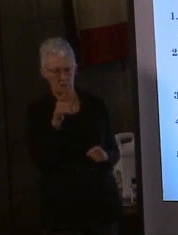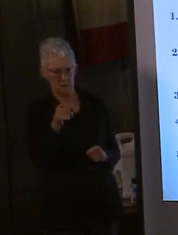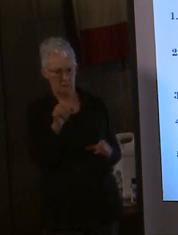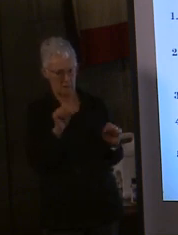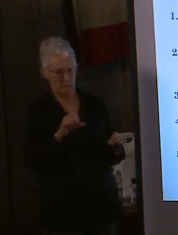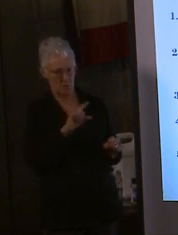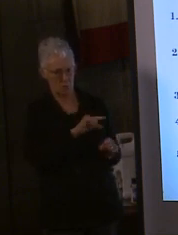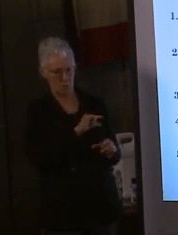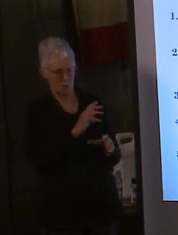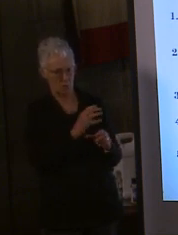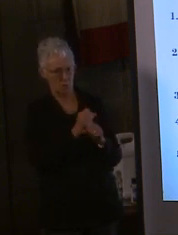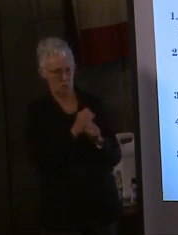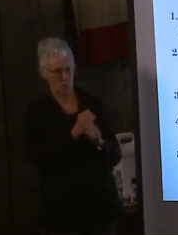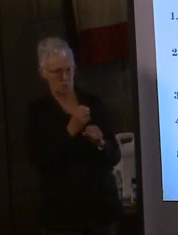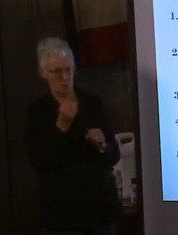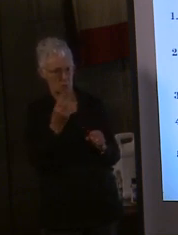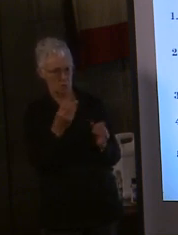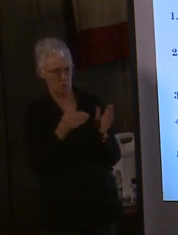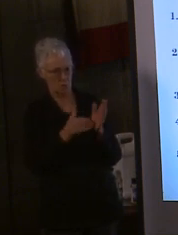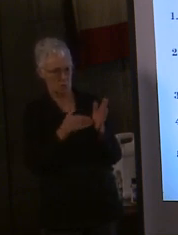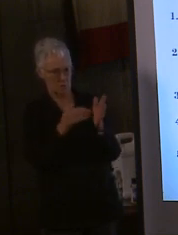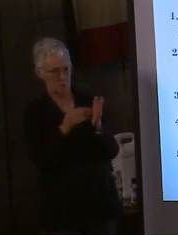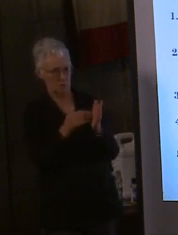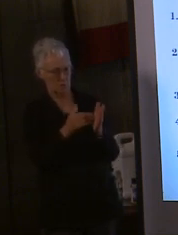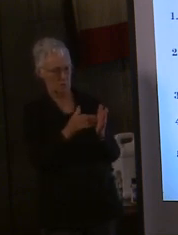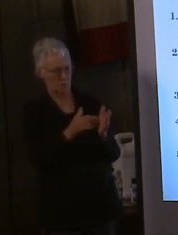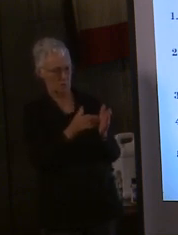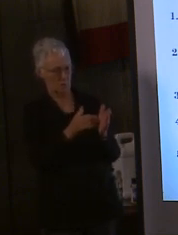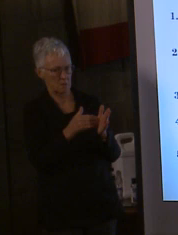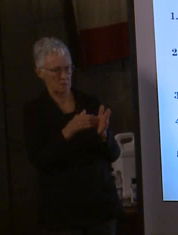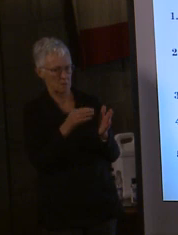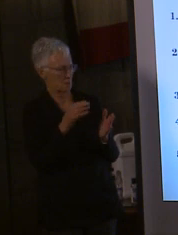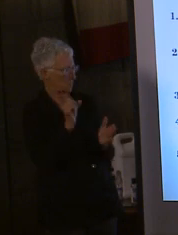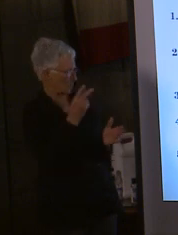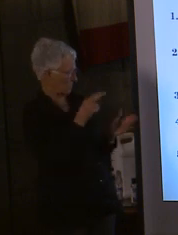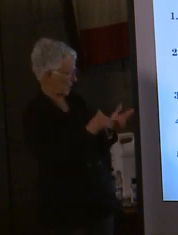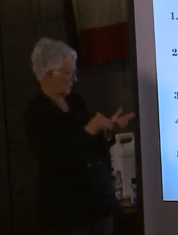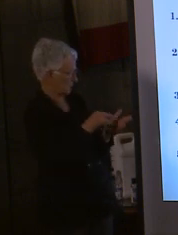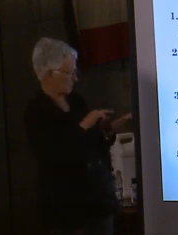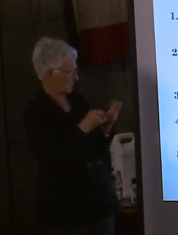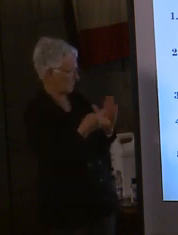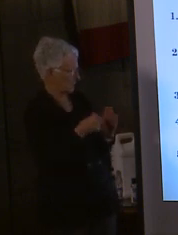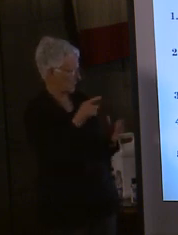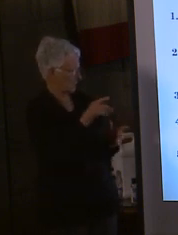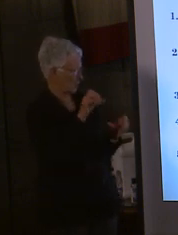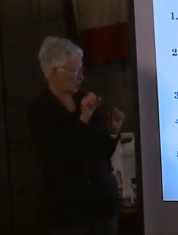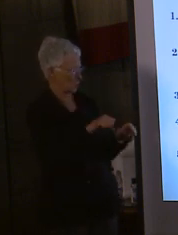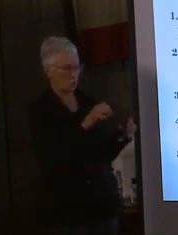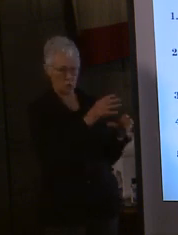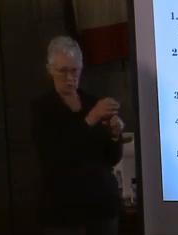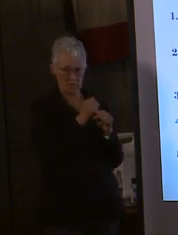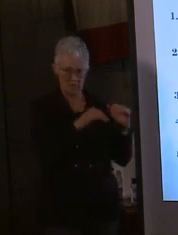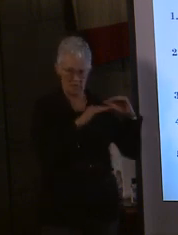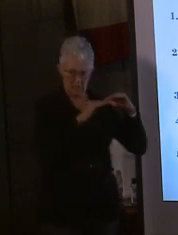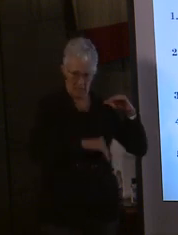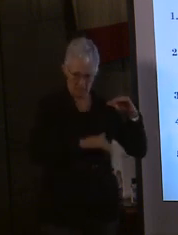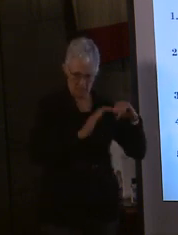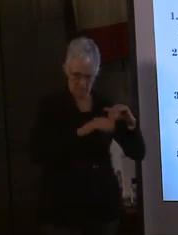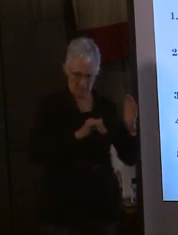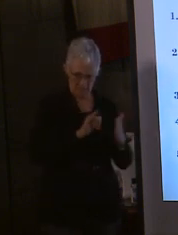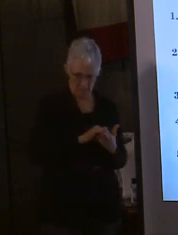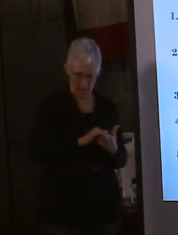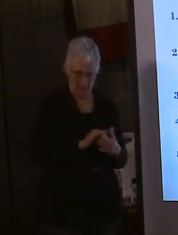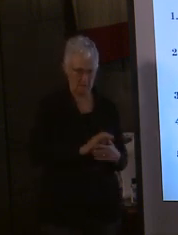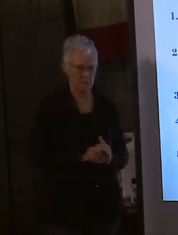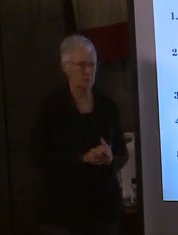mean it could mean 10,000, it could mean 5,000, it could mean automatically 12,000? So the question was, with regard